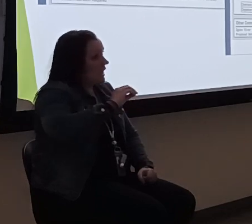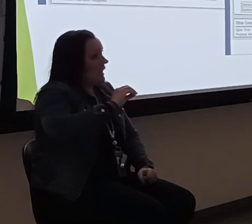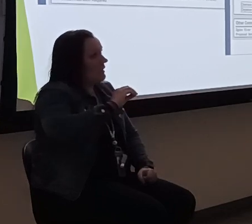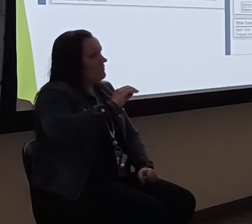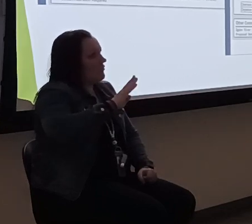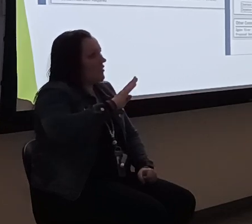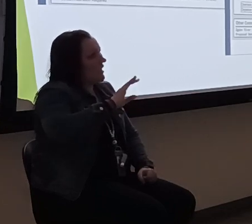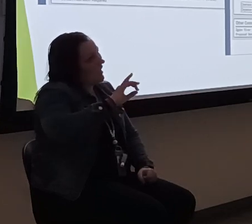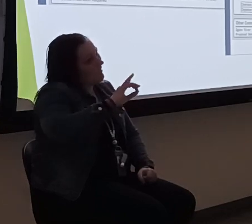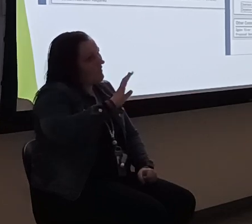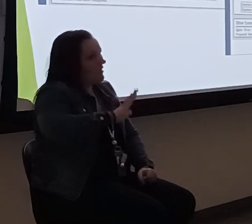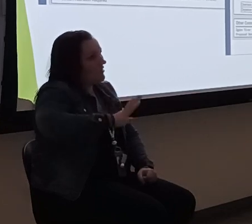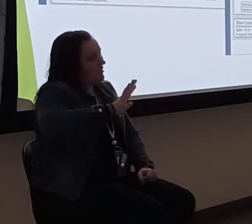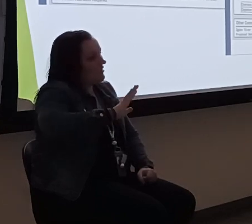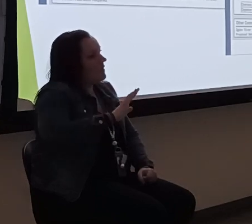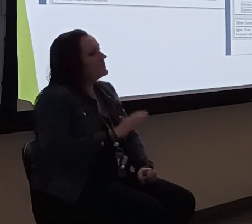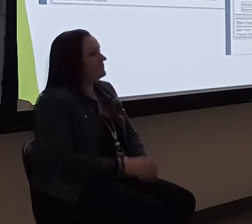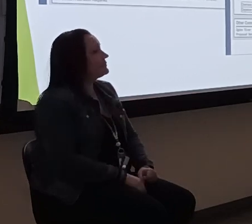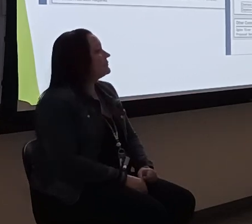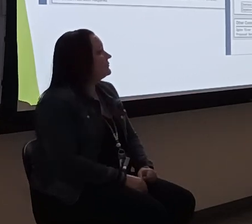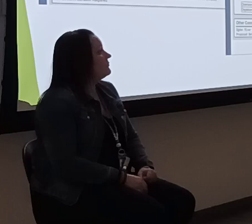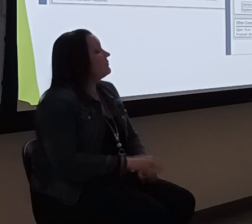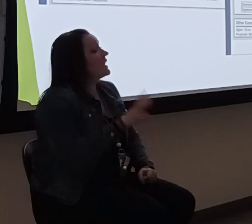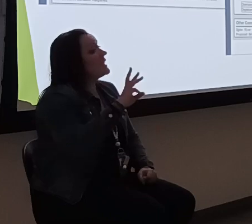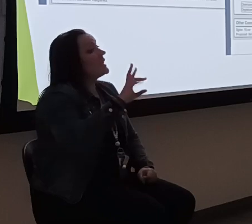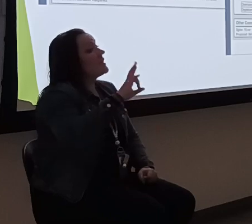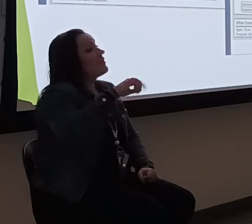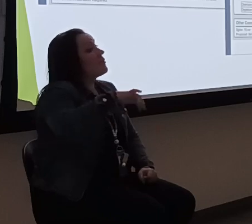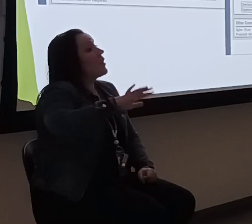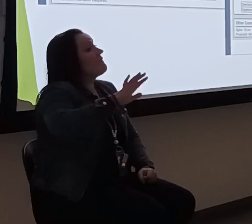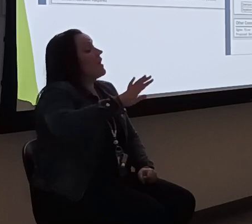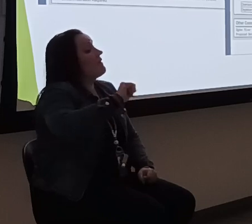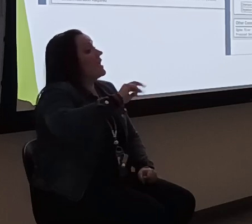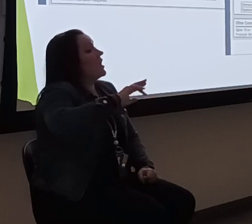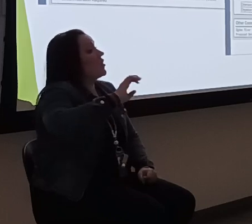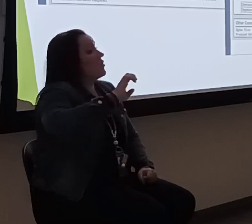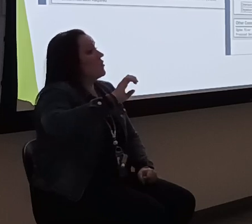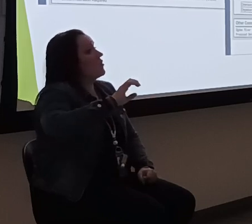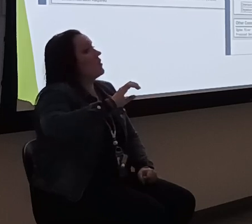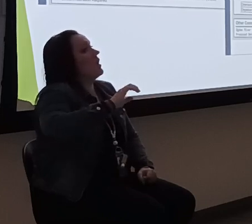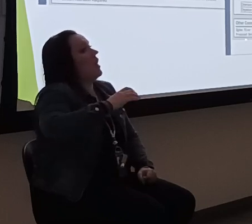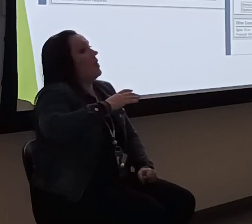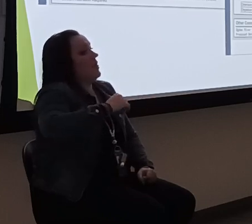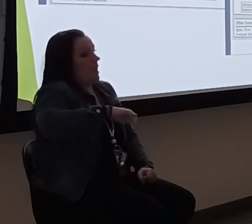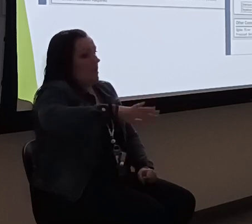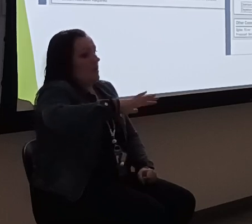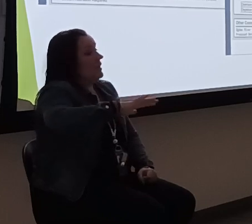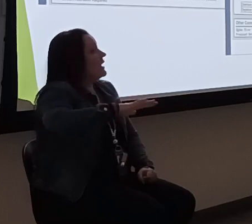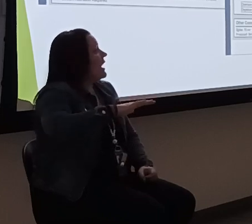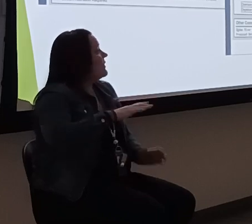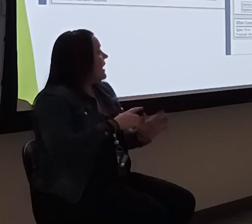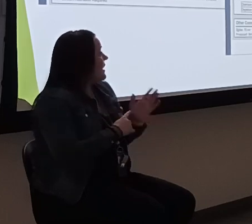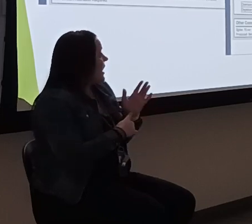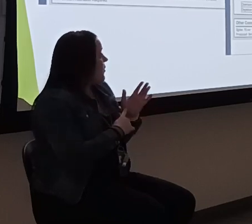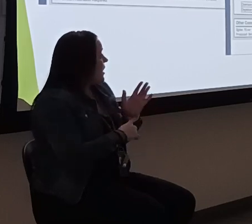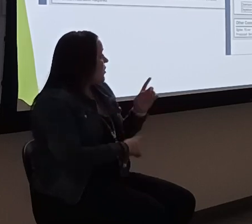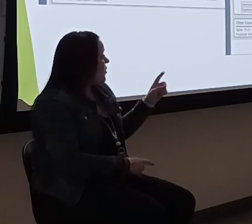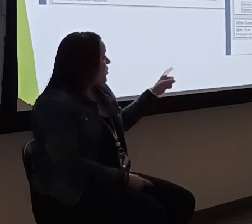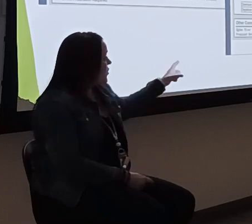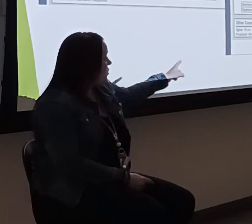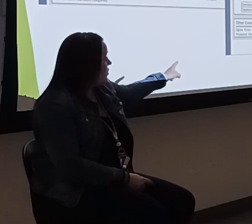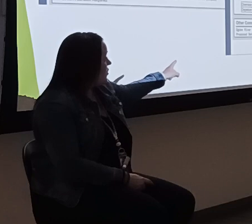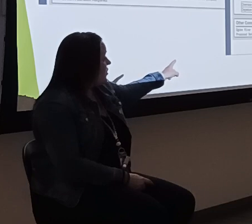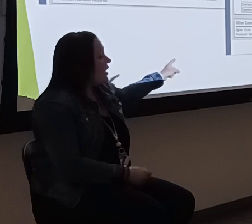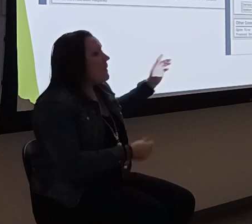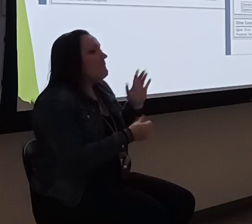1948. The 67.5 acres of land, and then down here it gives you the